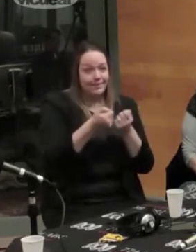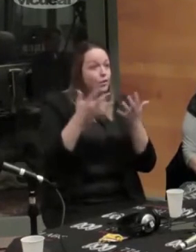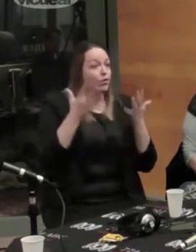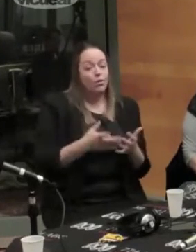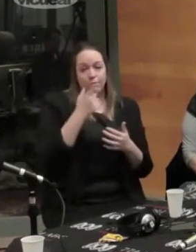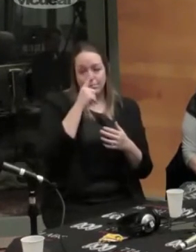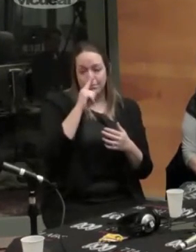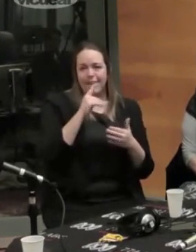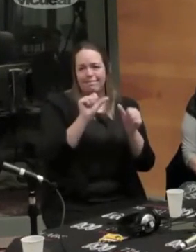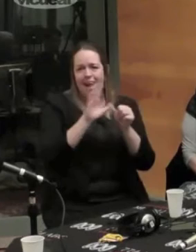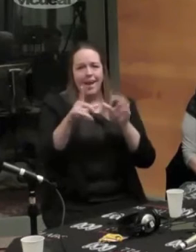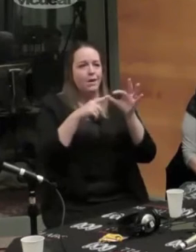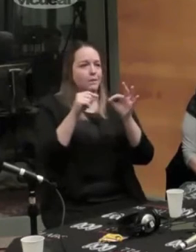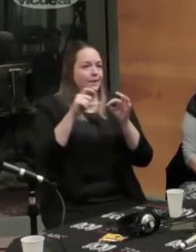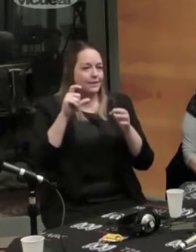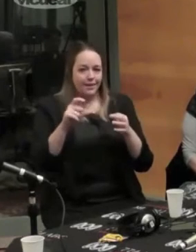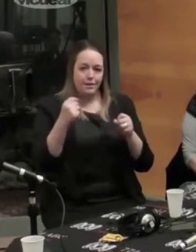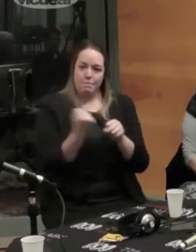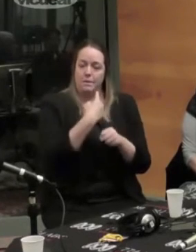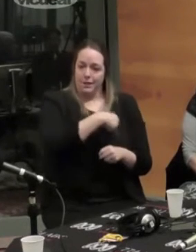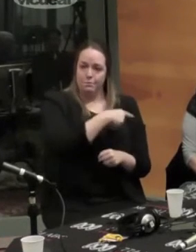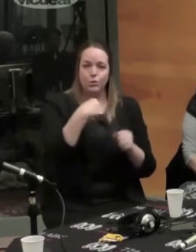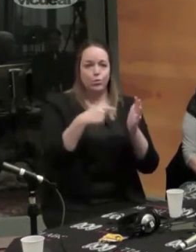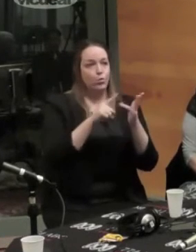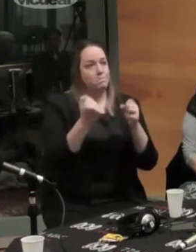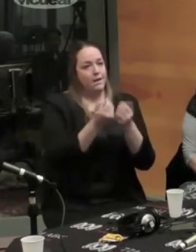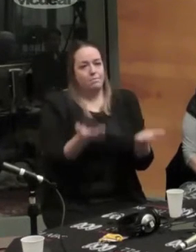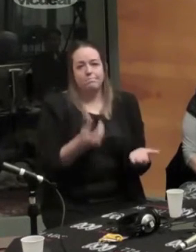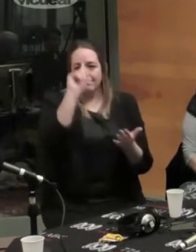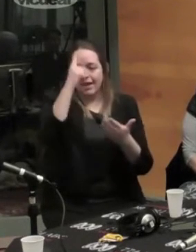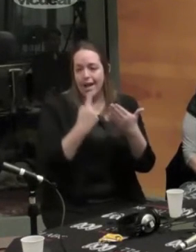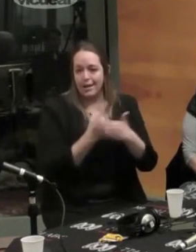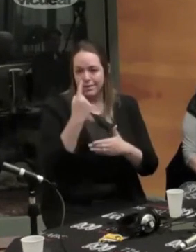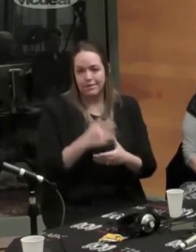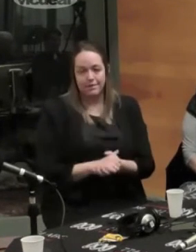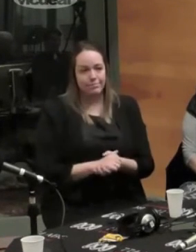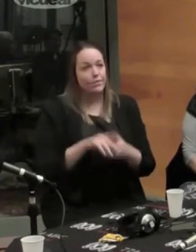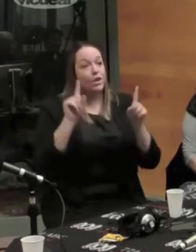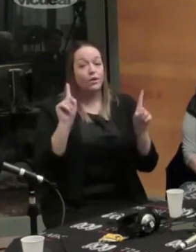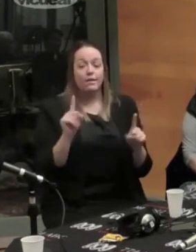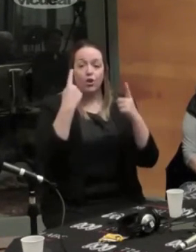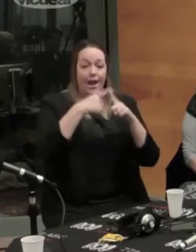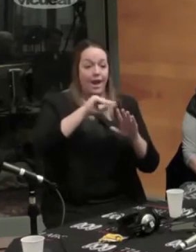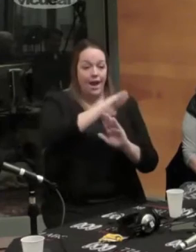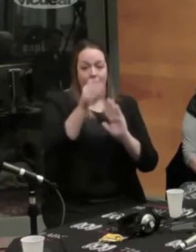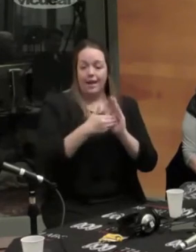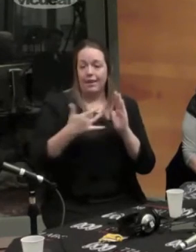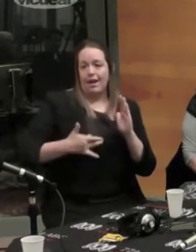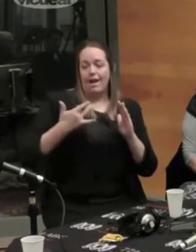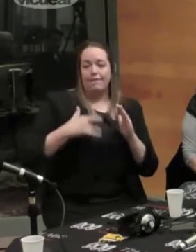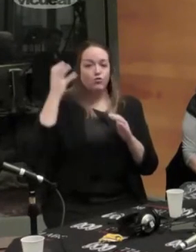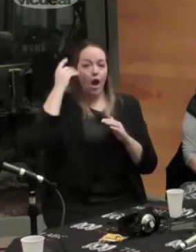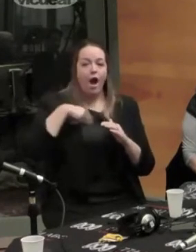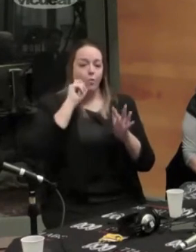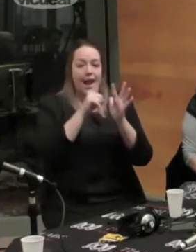fabulous it is that the ABC has made the commitment to make this work. The first and last live radio I'll ever